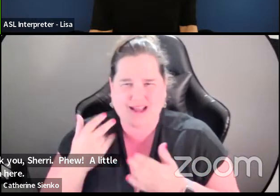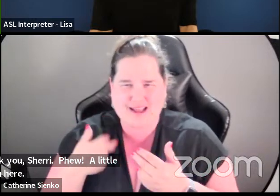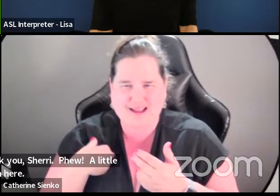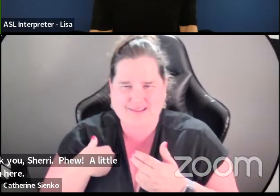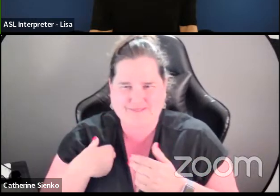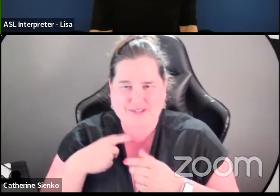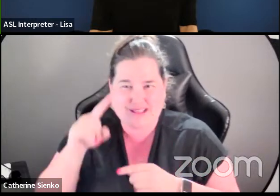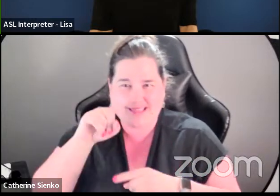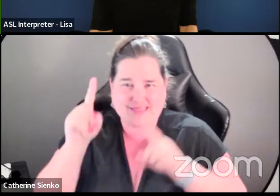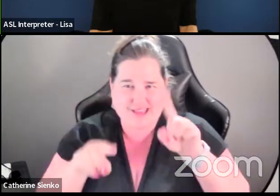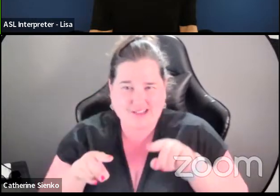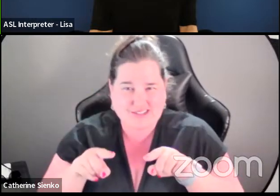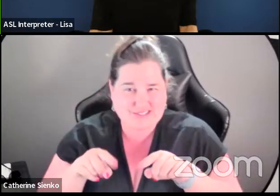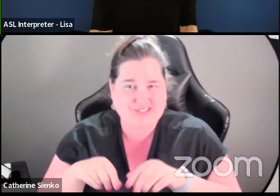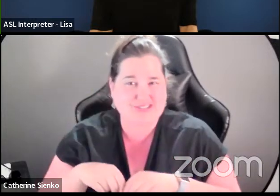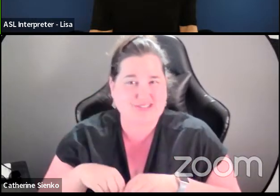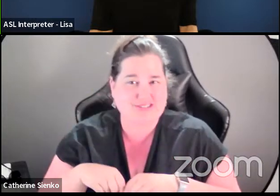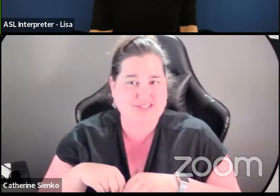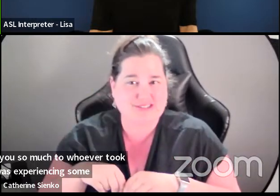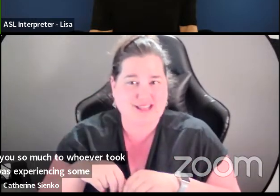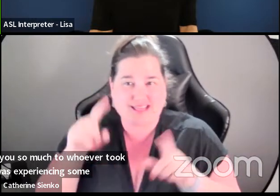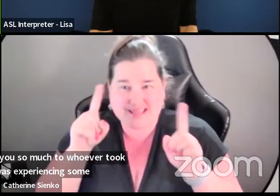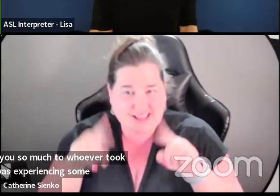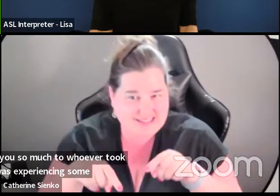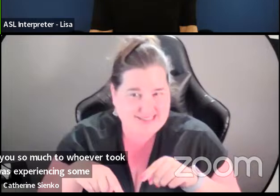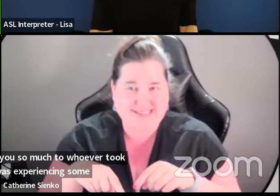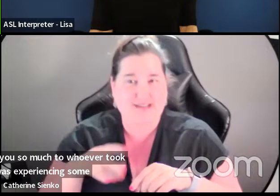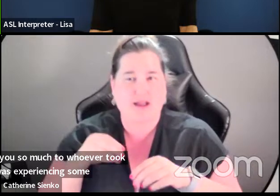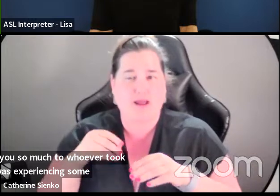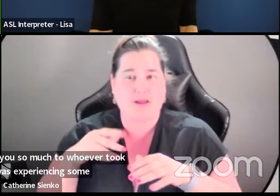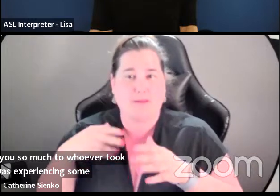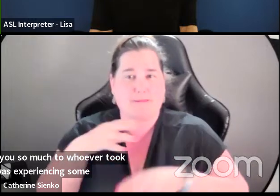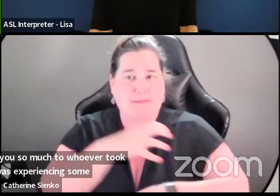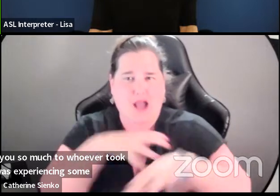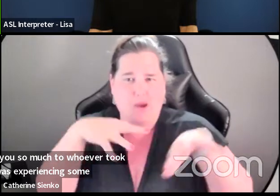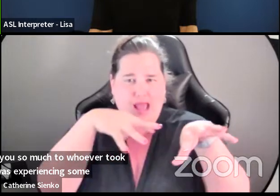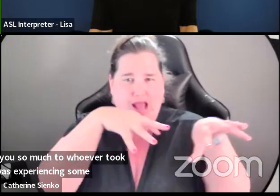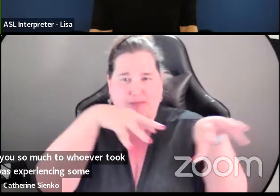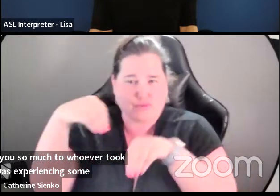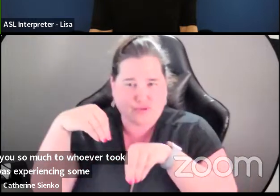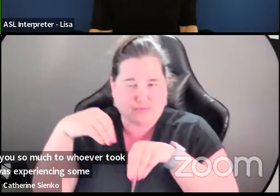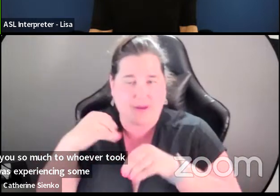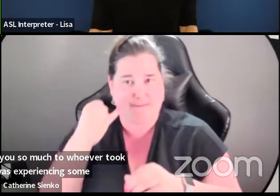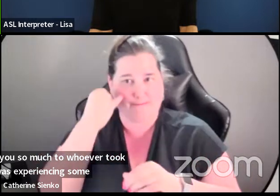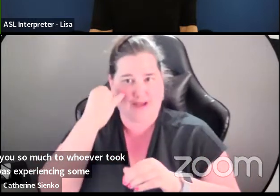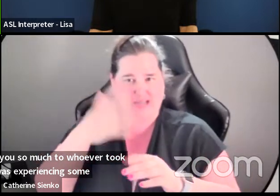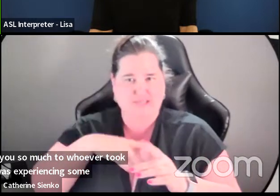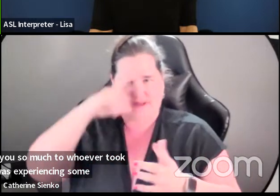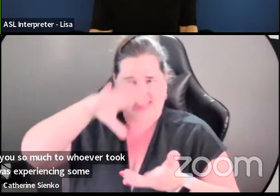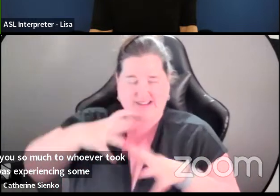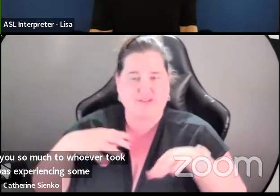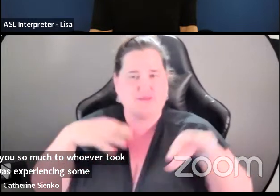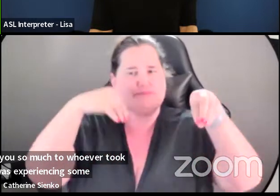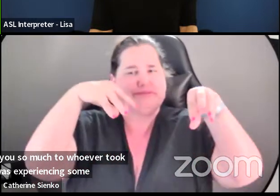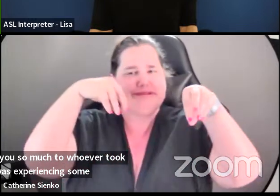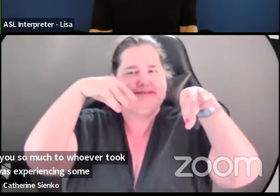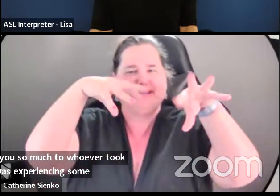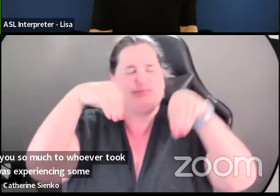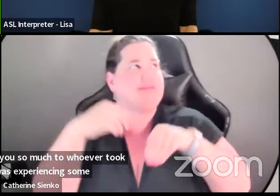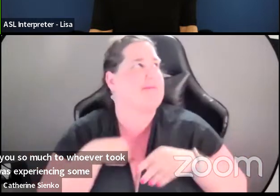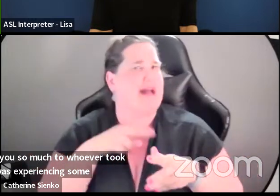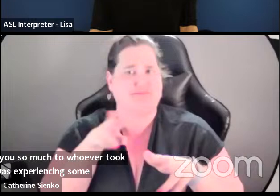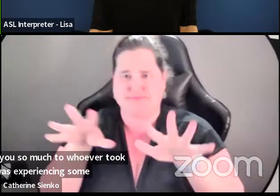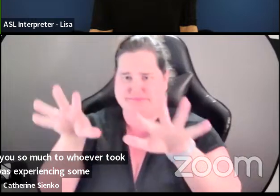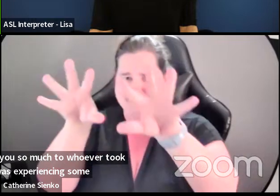I was experiencing some weather challenges here in Tucson. We are having a thunderstorm, we have some lightning, and my power went